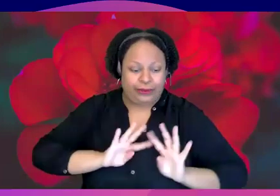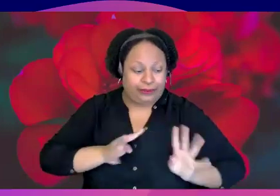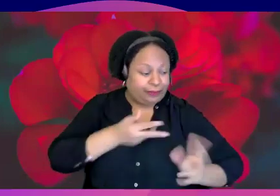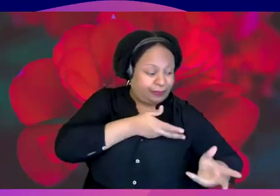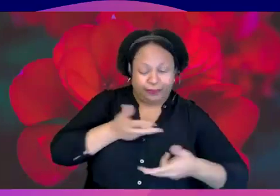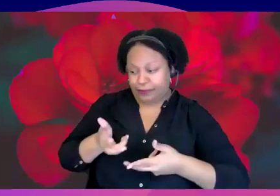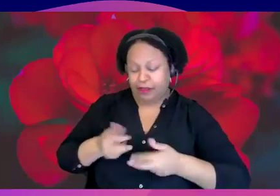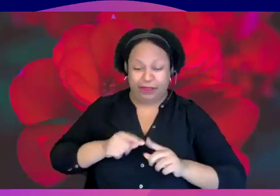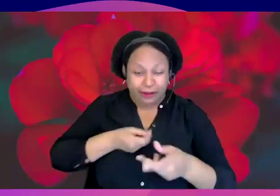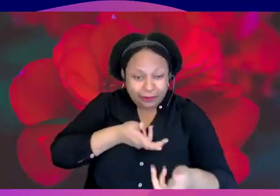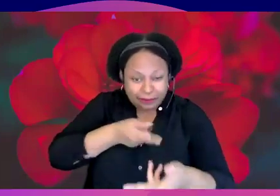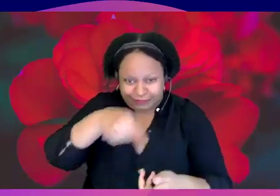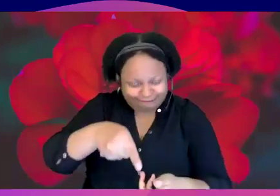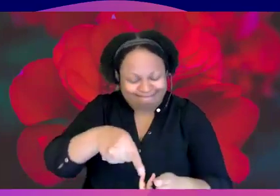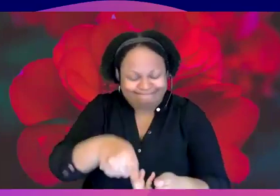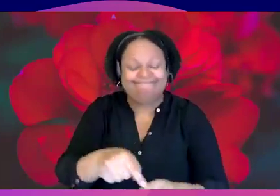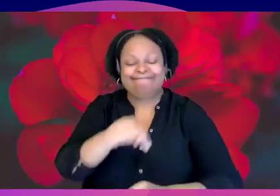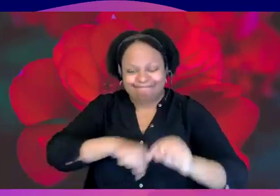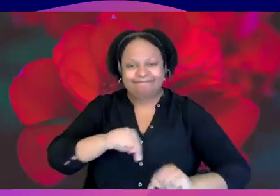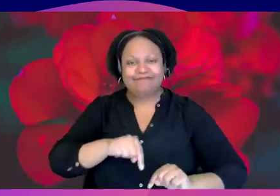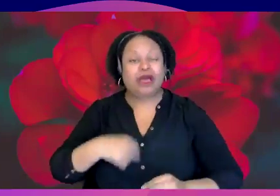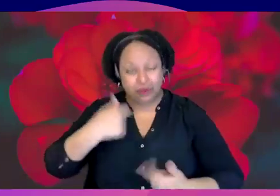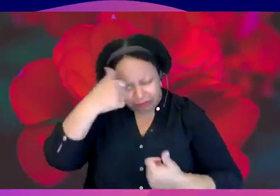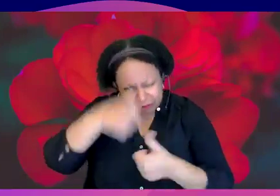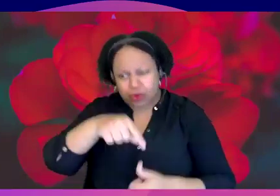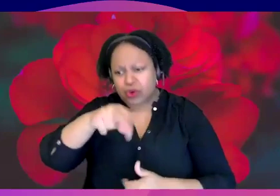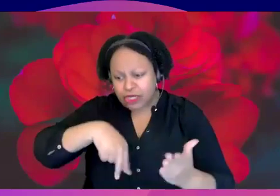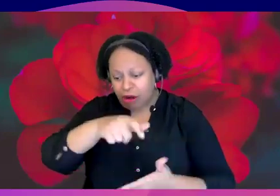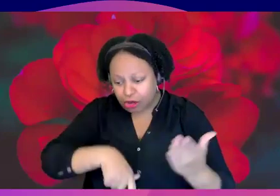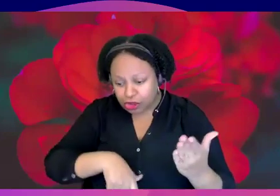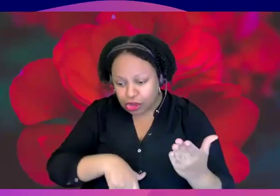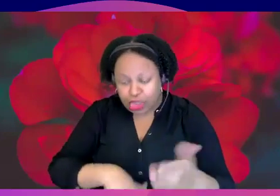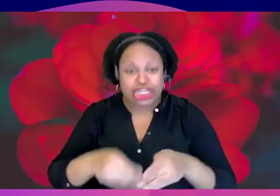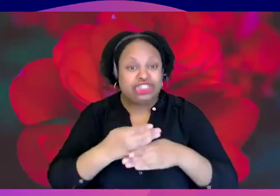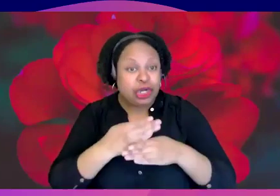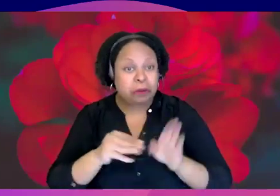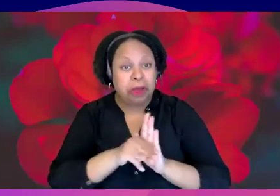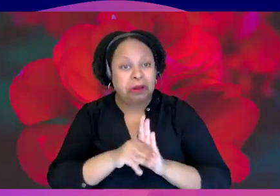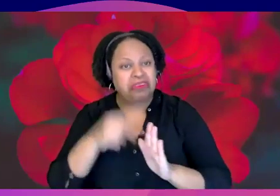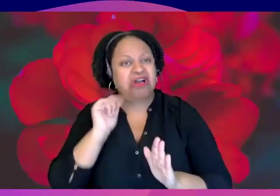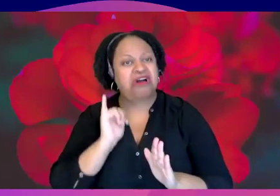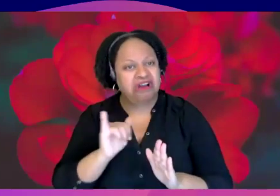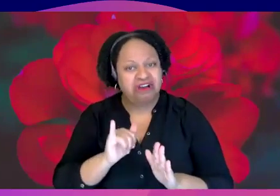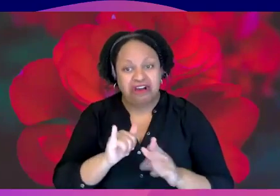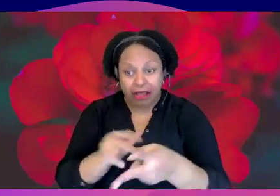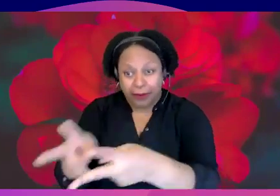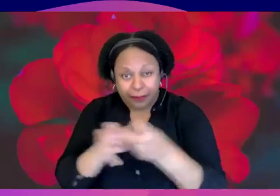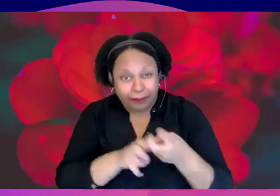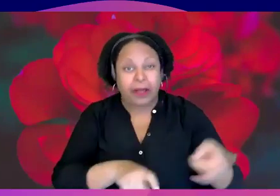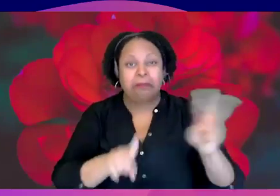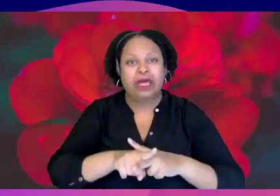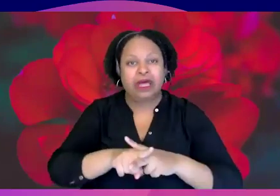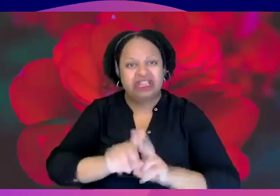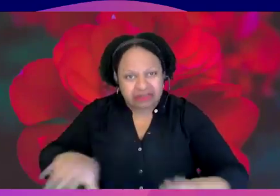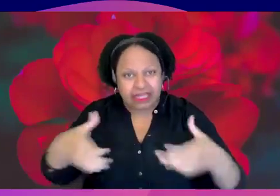I remember reading this article and seeing this model and thinking that this was something that could be adapted to a collective care framework